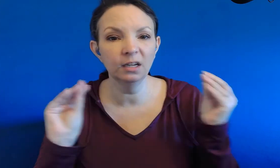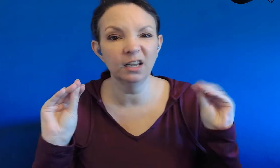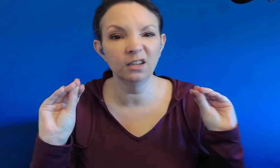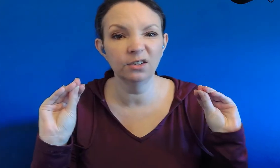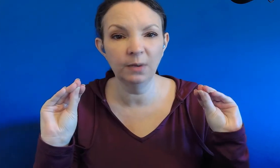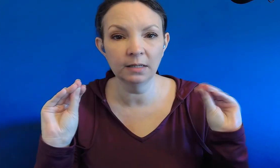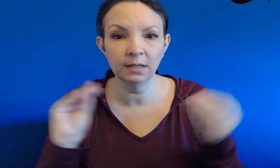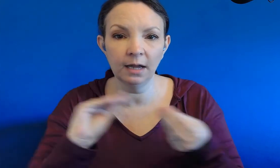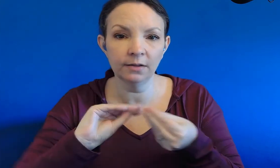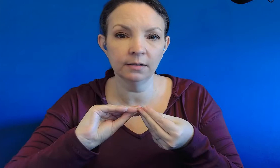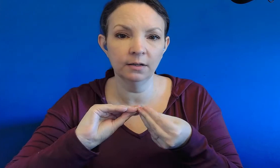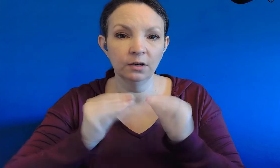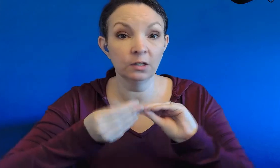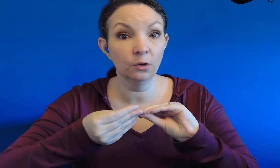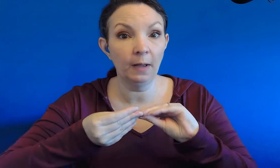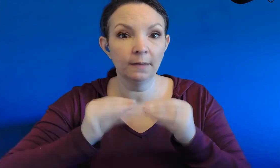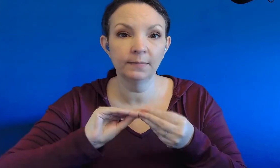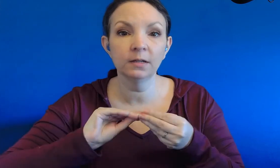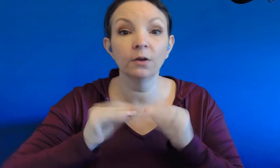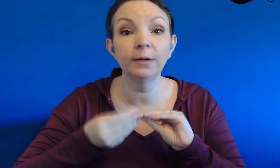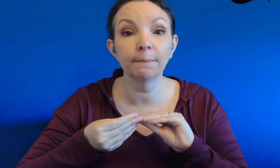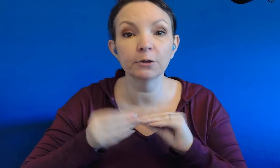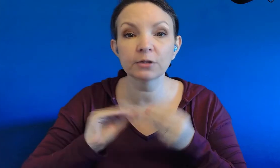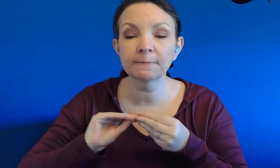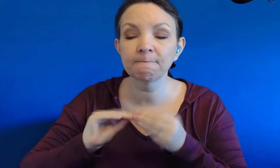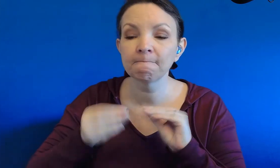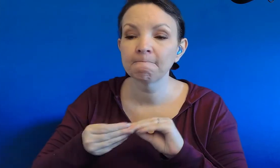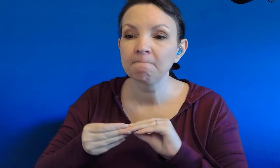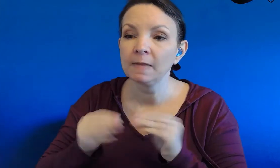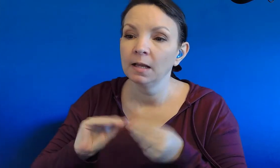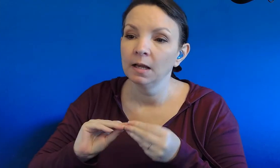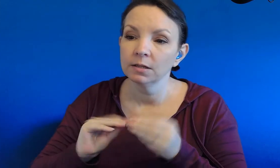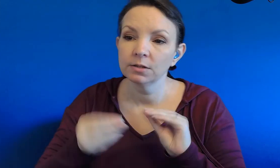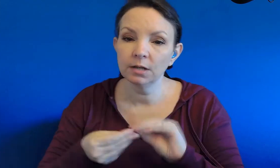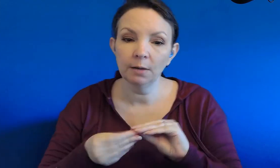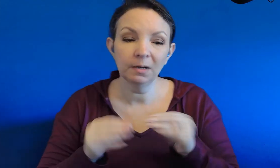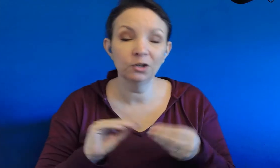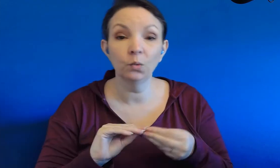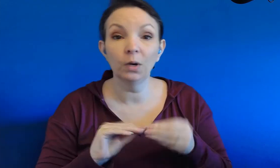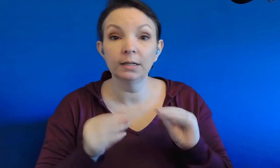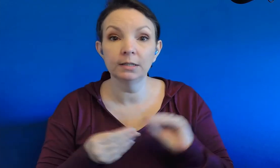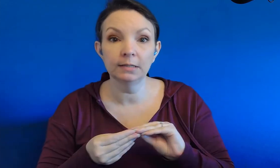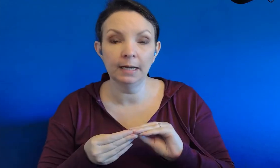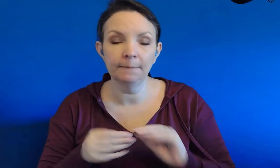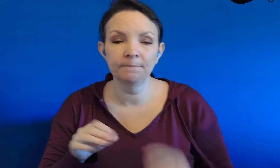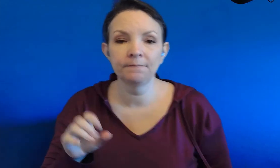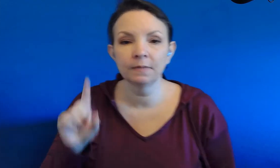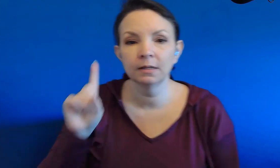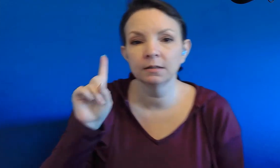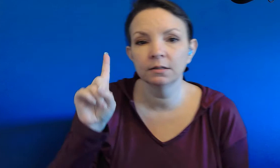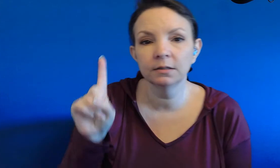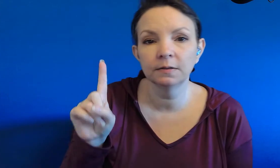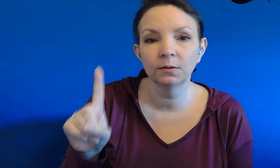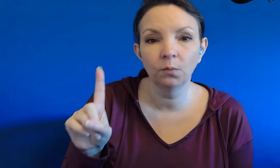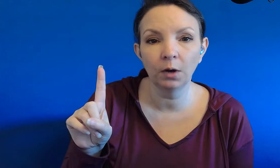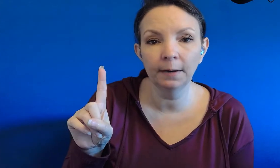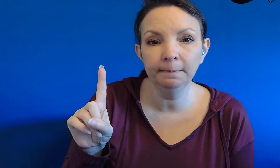two hands together and you're going to go back. Called numbers. So I'm going to do 1 to 10. 1,